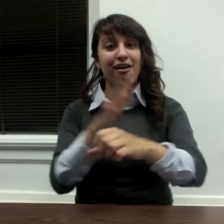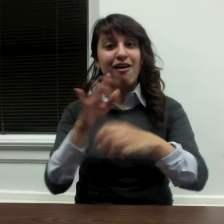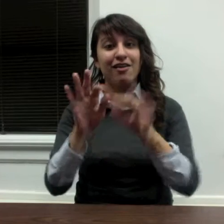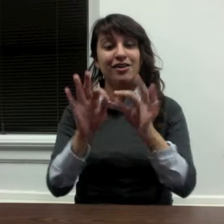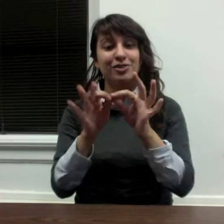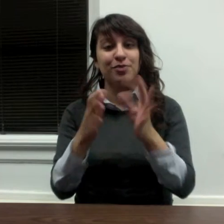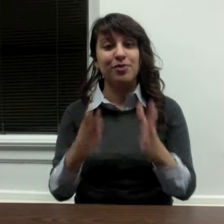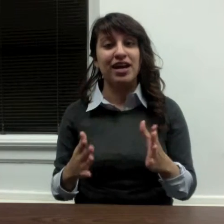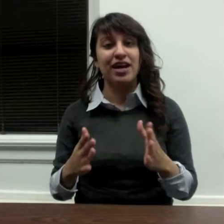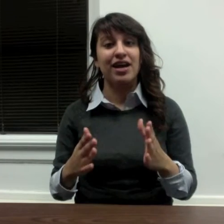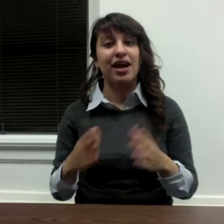medical interpreting,